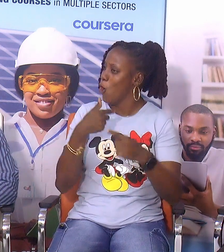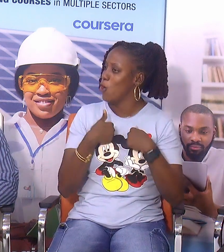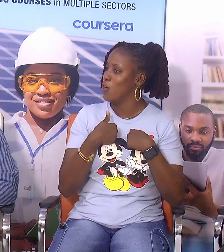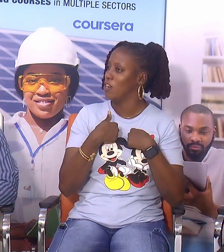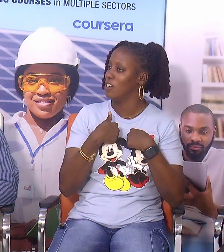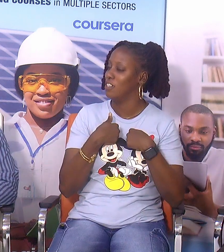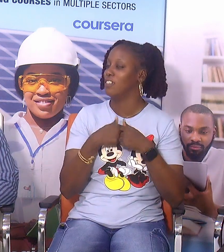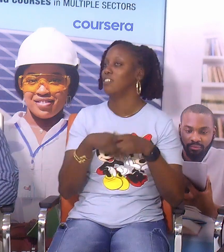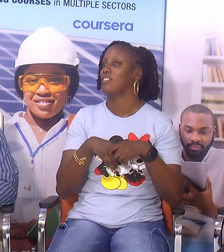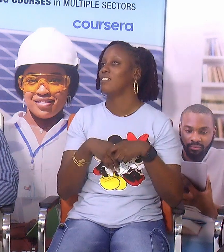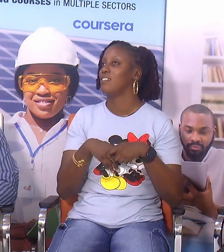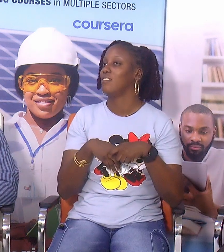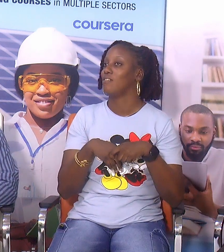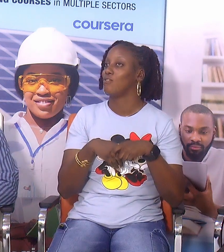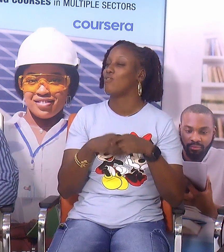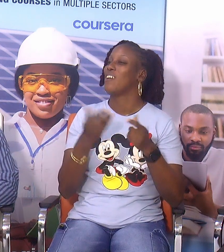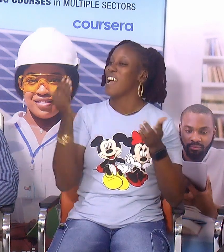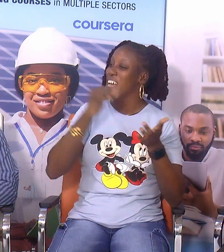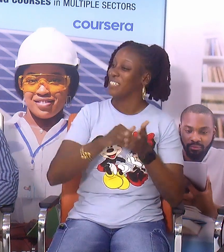We really need to